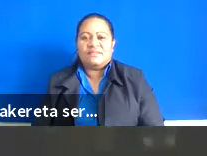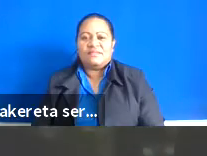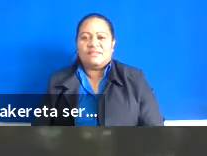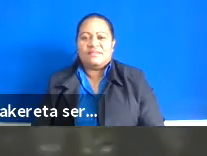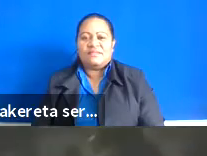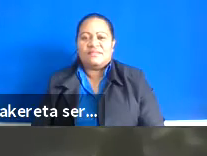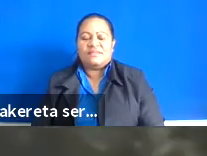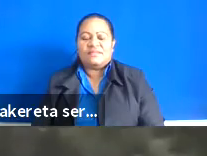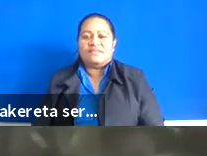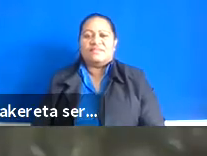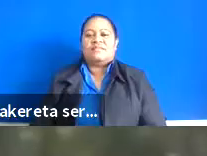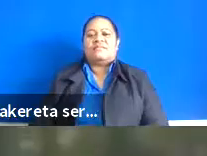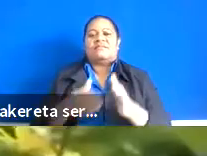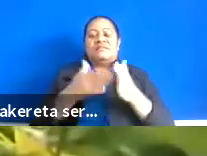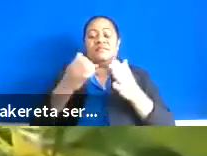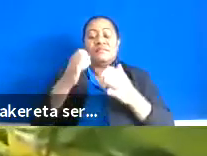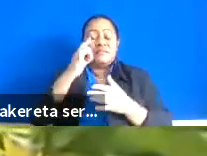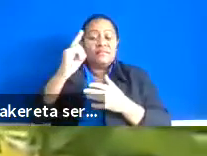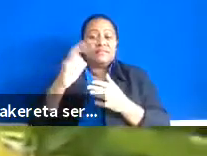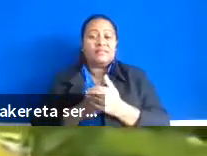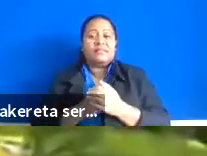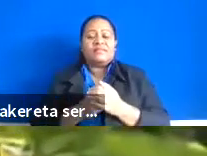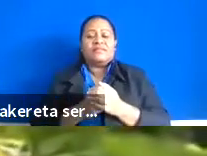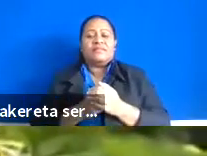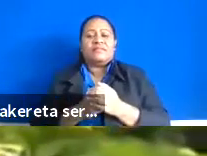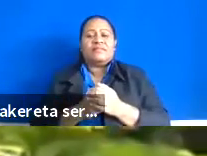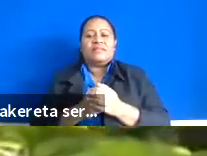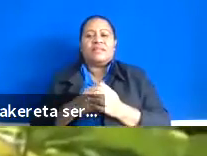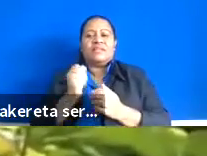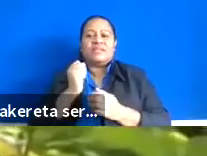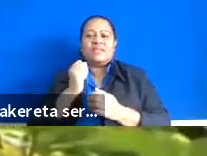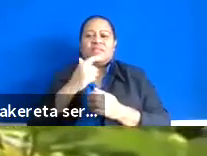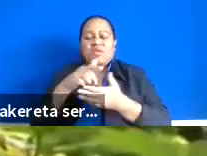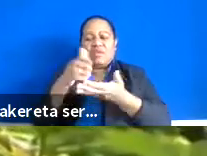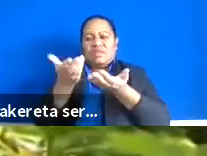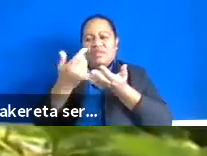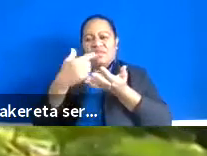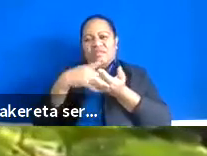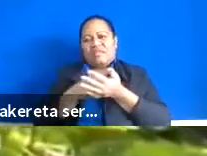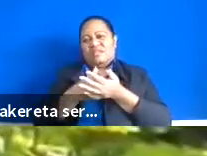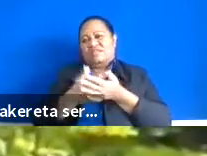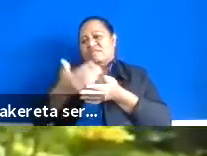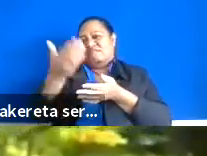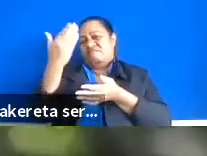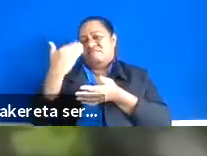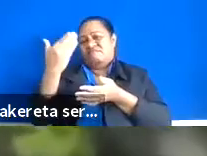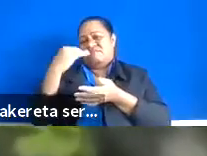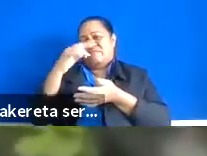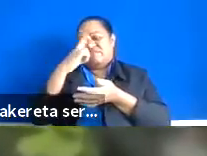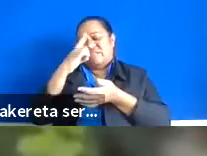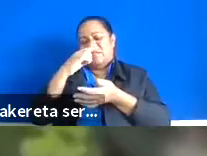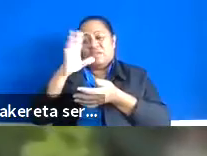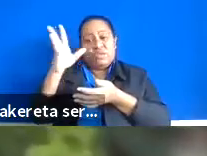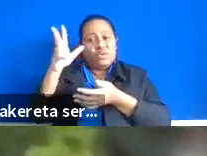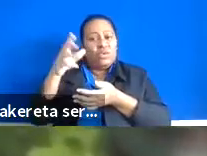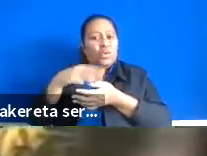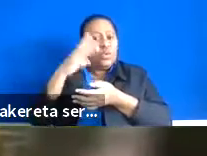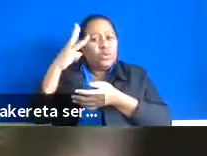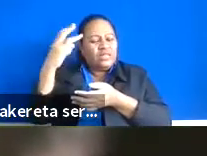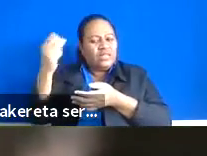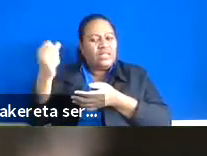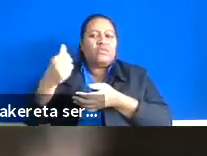Intertwined in this notion is the existence of the spirit that gives indigenous people wisdom to effectively use the traditional